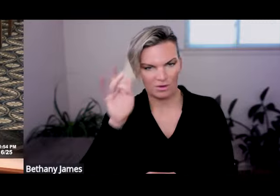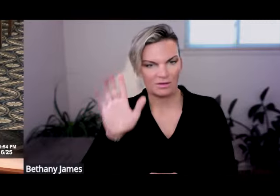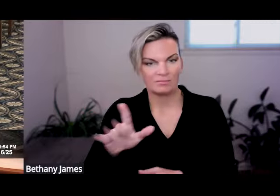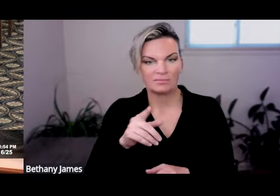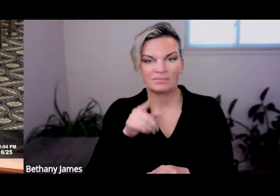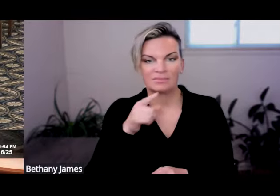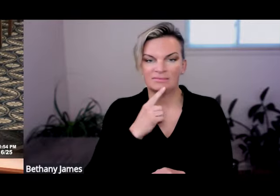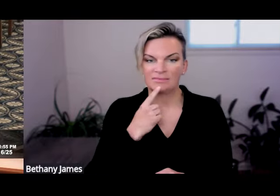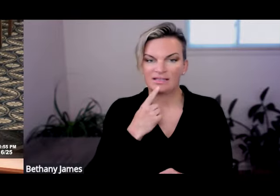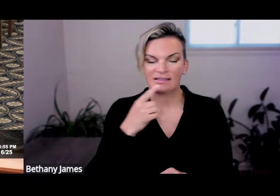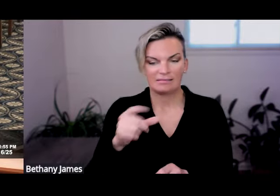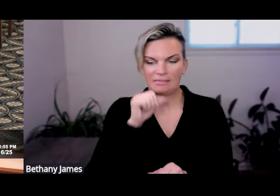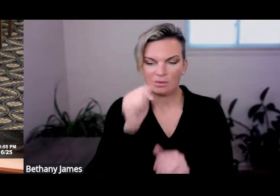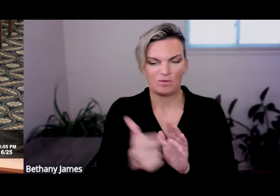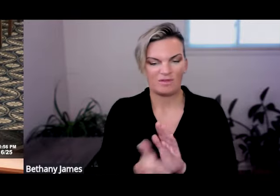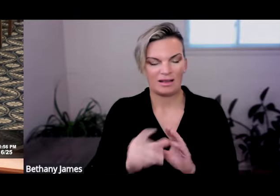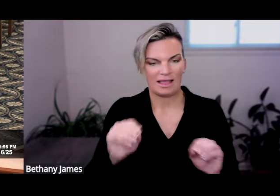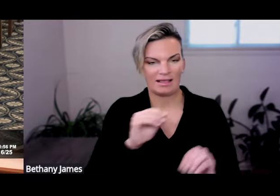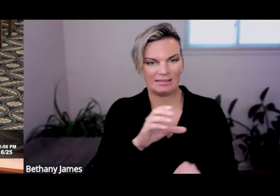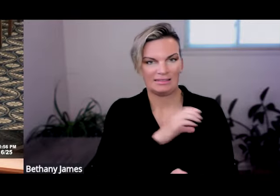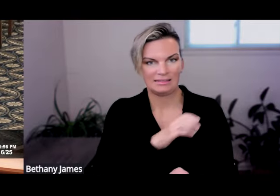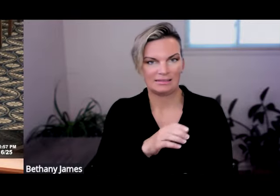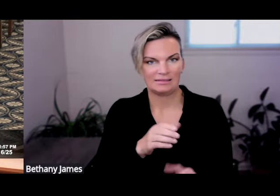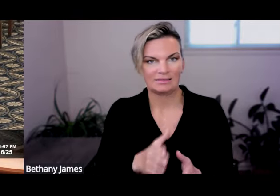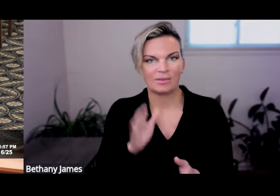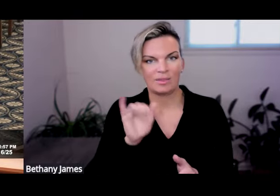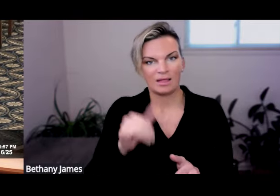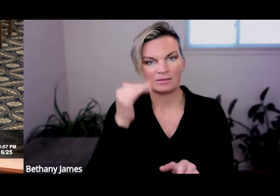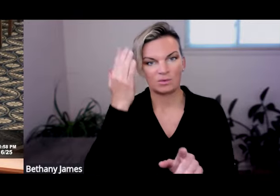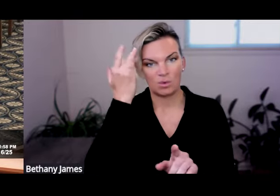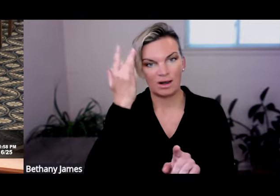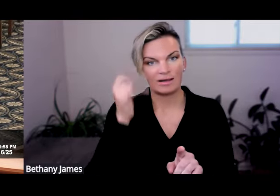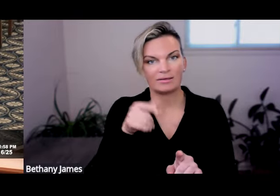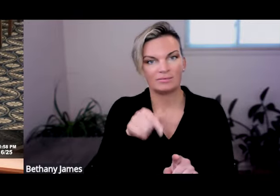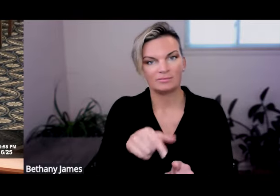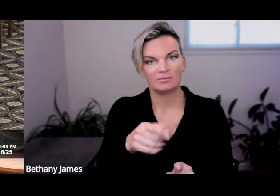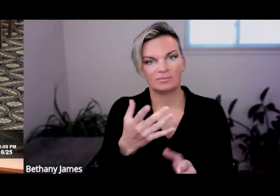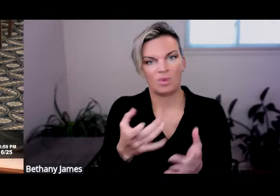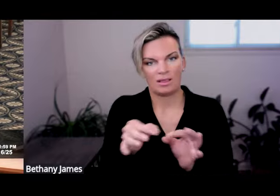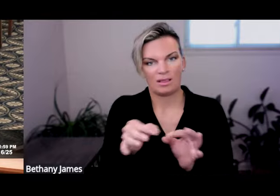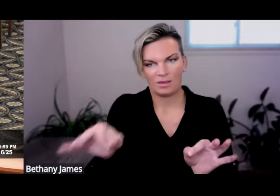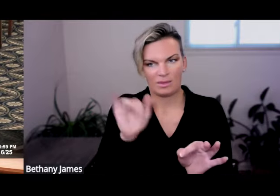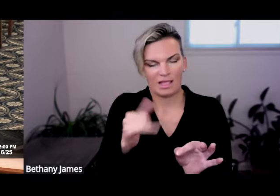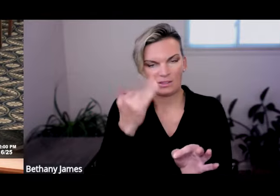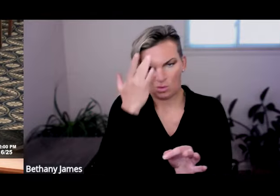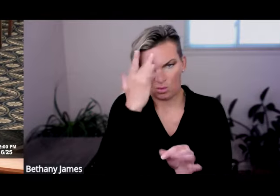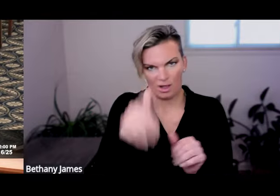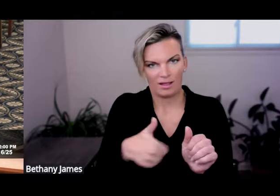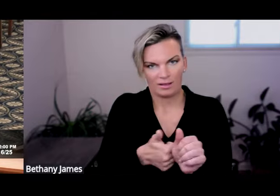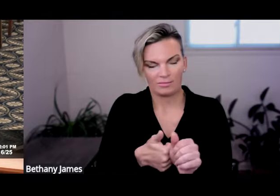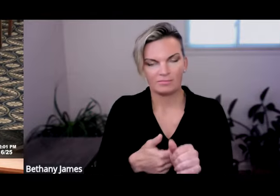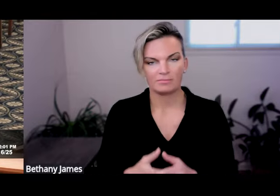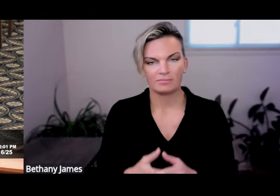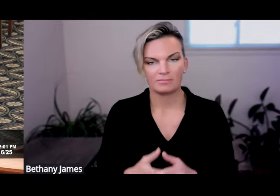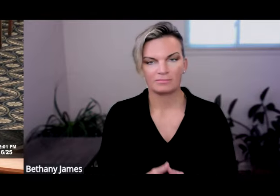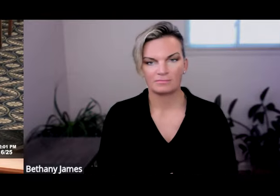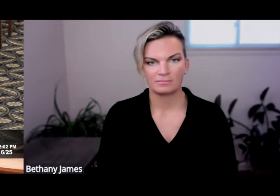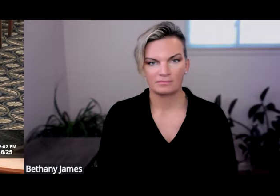important to add this language at the very beginning that says only U.S. citizens can vote. That's the rationale behind that, to respond to that. I don't know